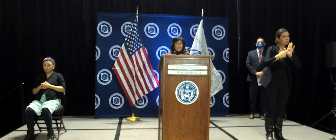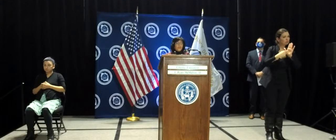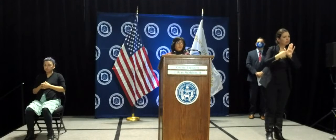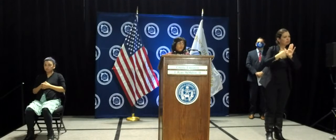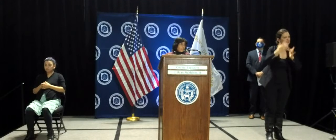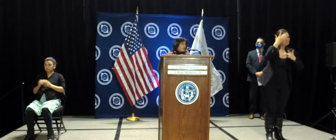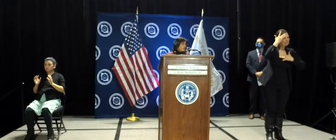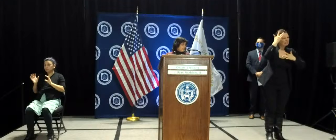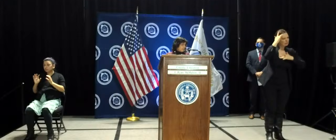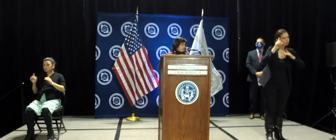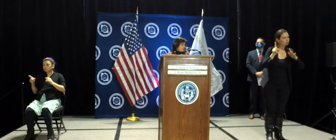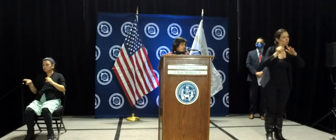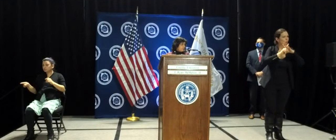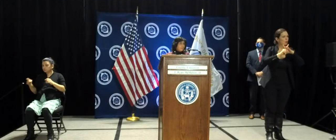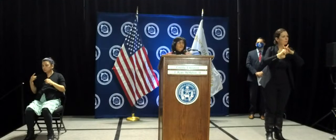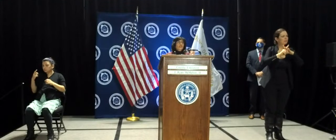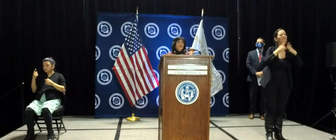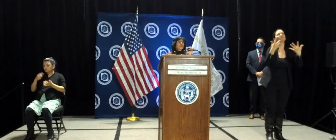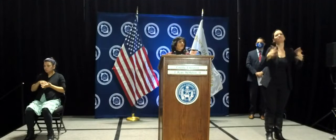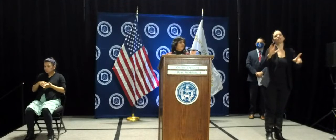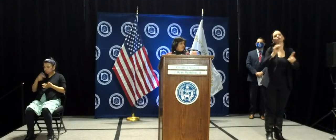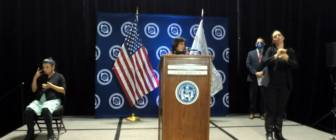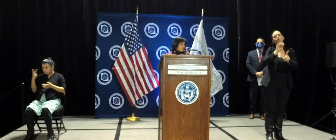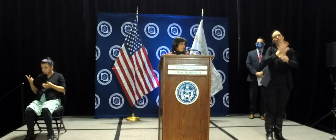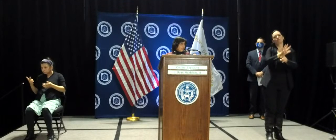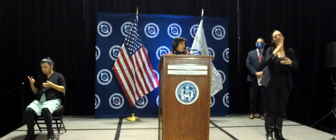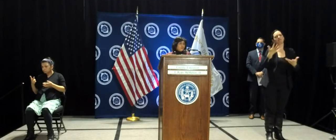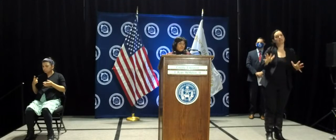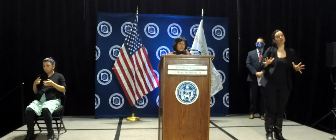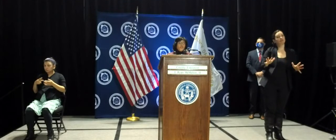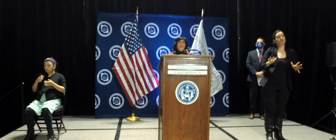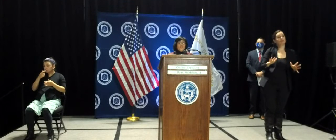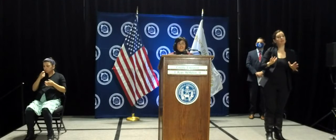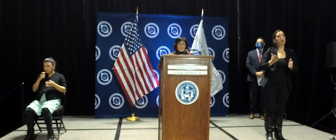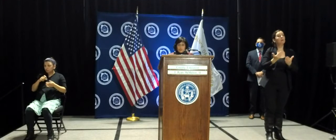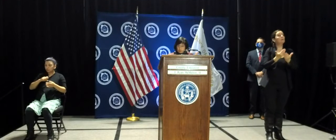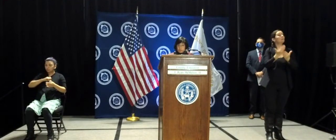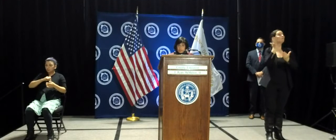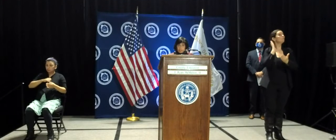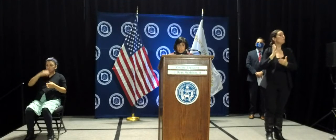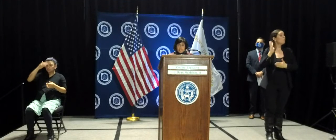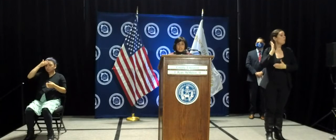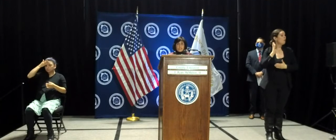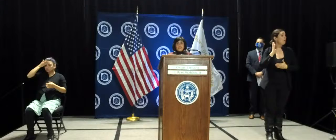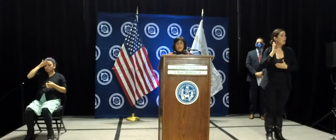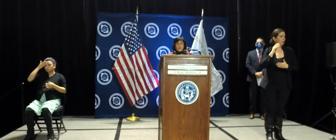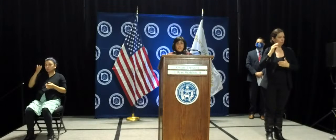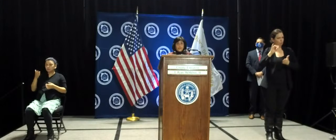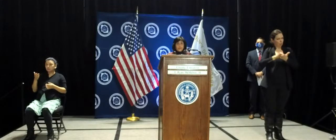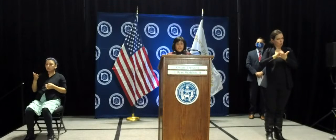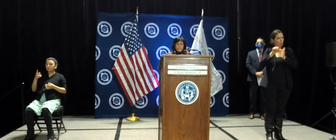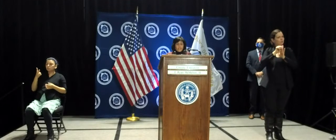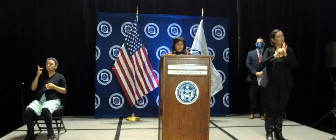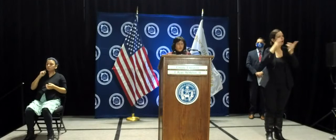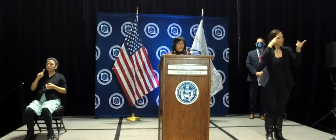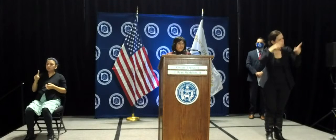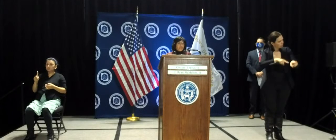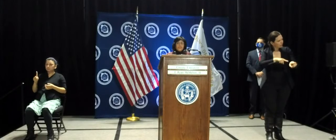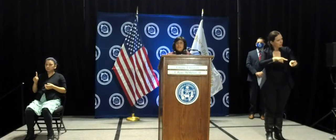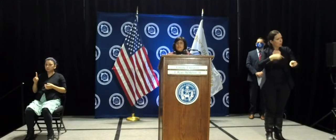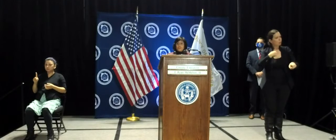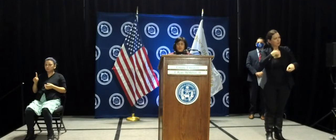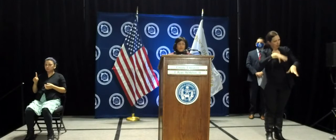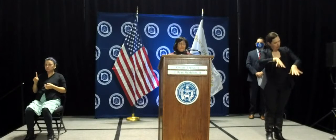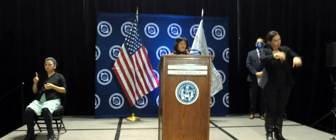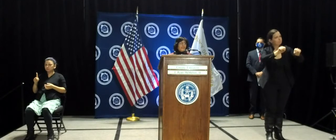state adopted, we locally adopted it because this was more restrictive. So just to give you an example, essentially, that's how we are. I know we have